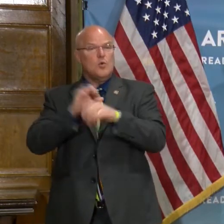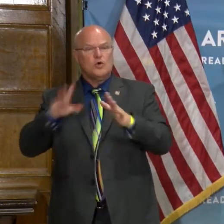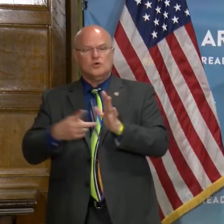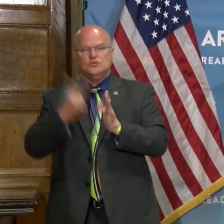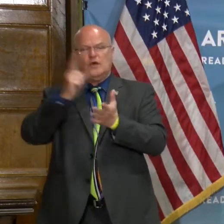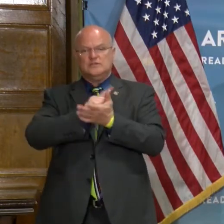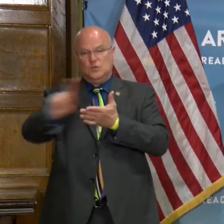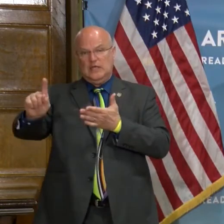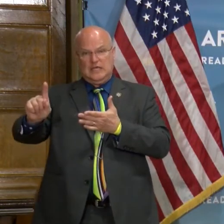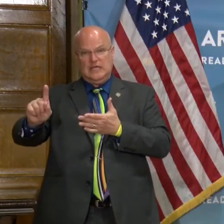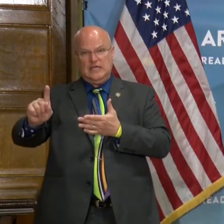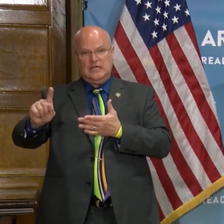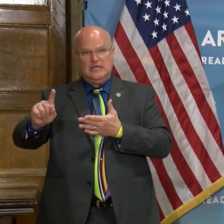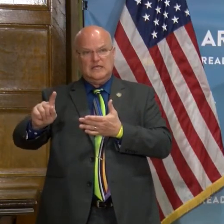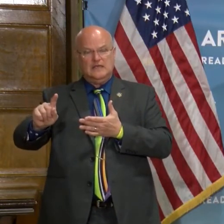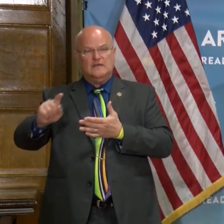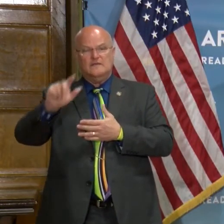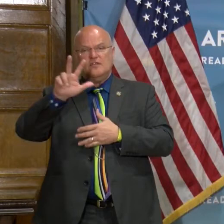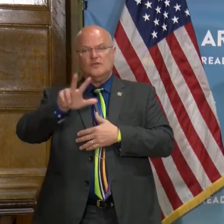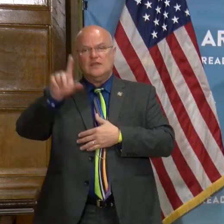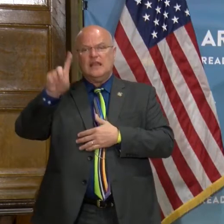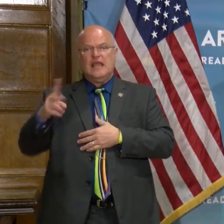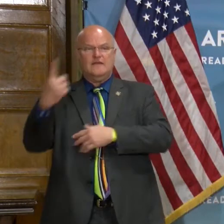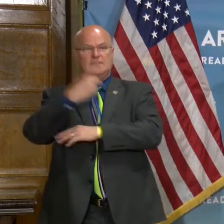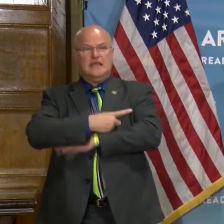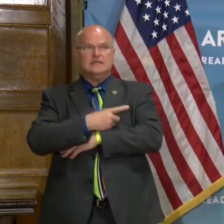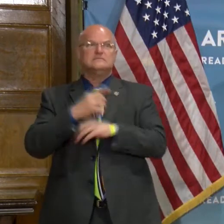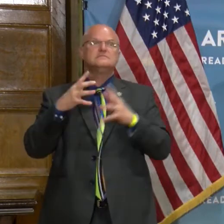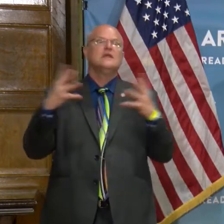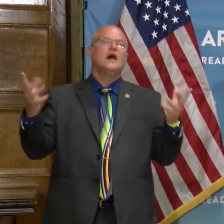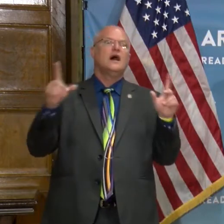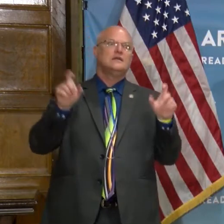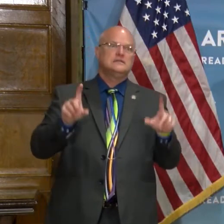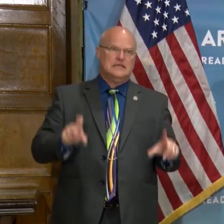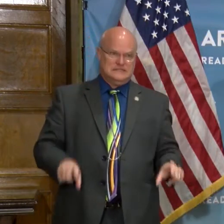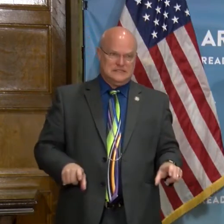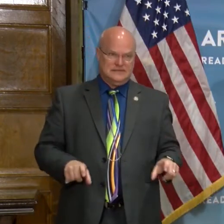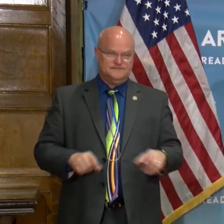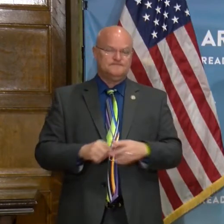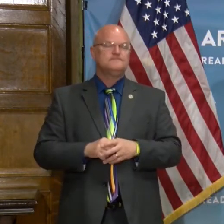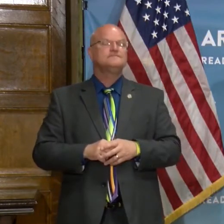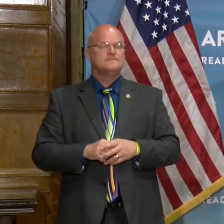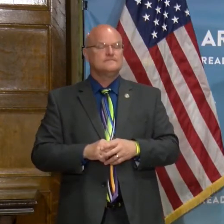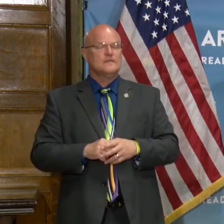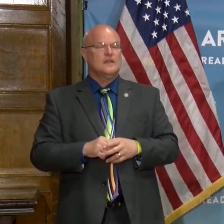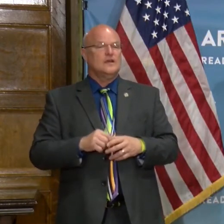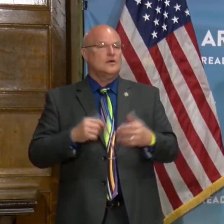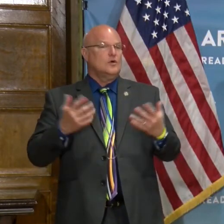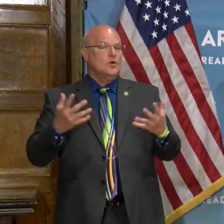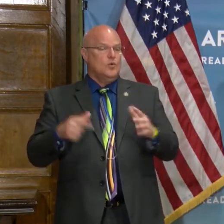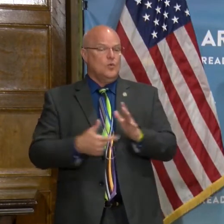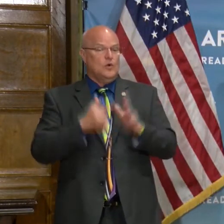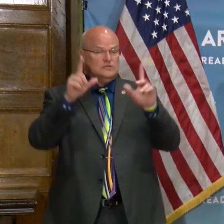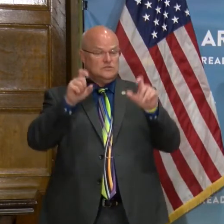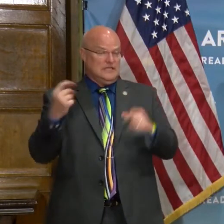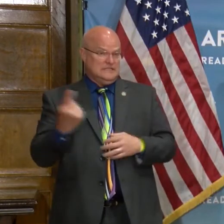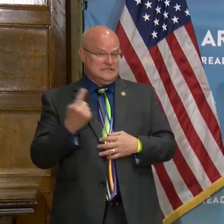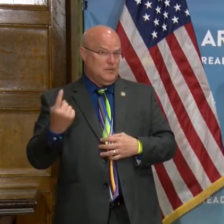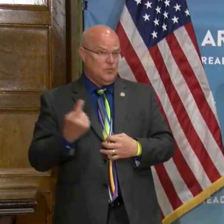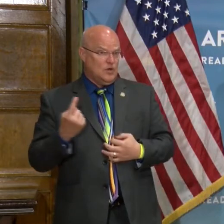twice a week, every 3.5 days. It's a lot of testing. Question then is, once you test